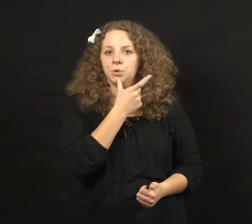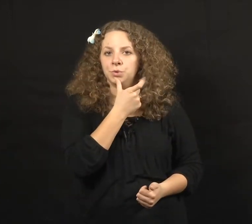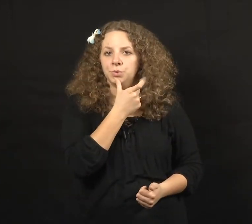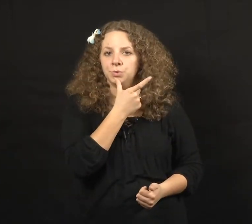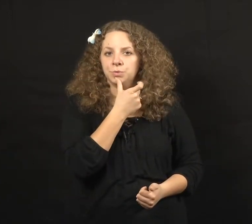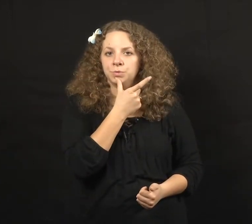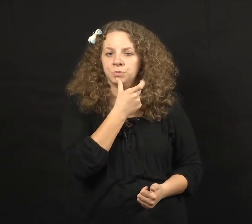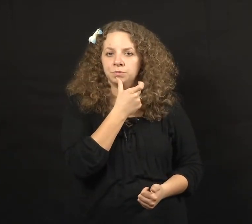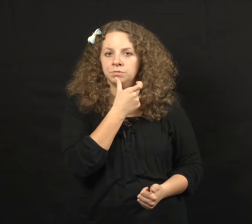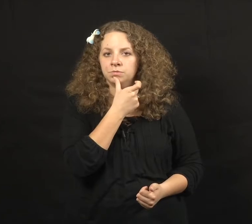Who?